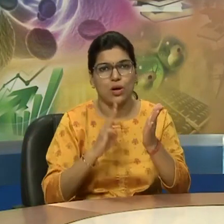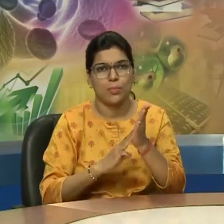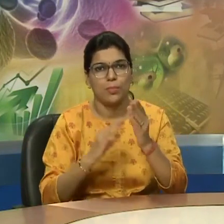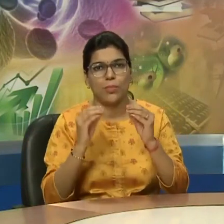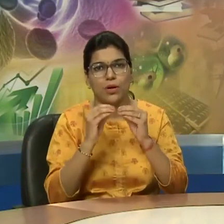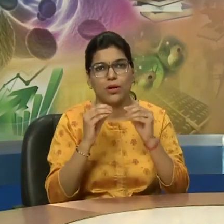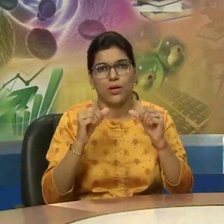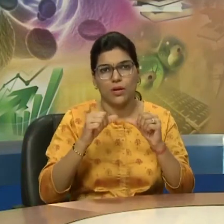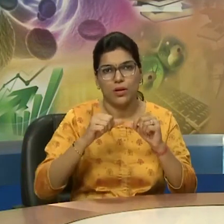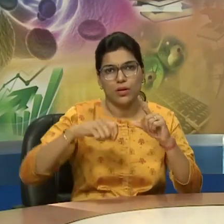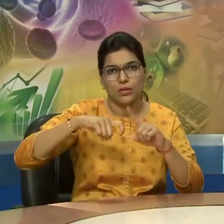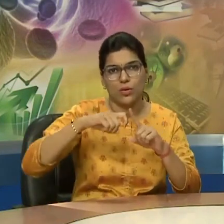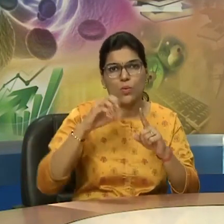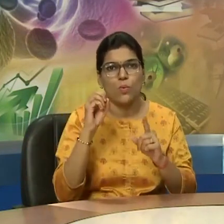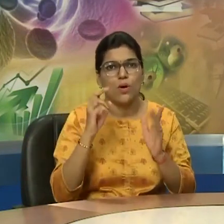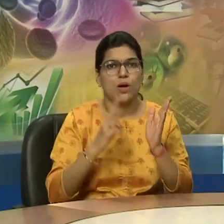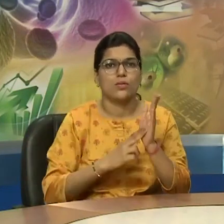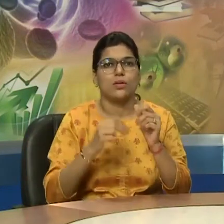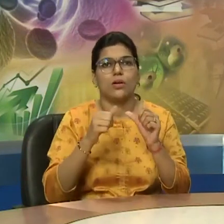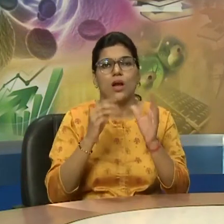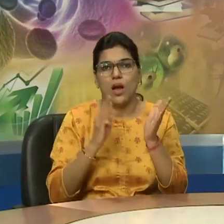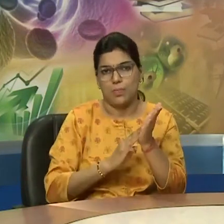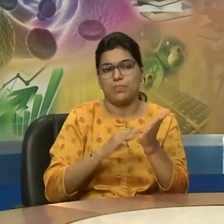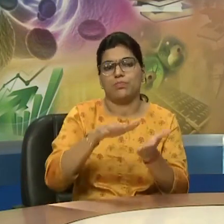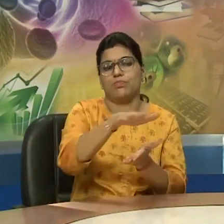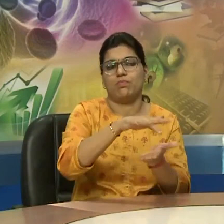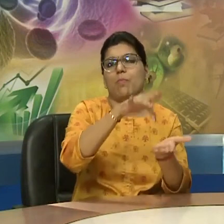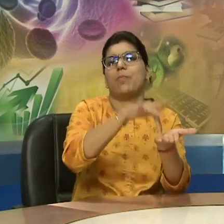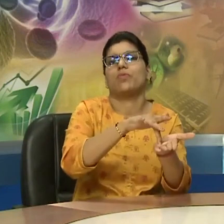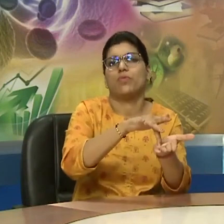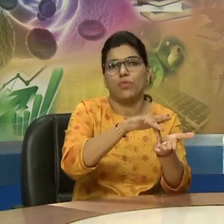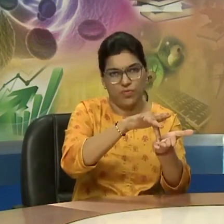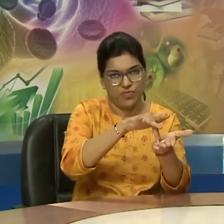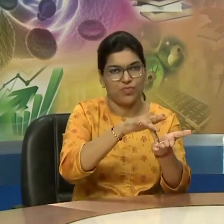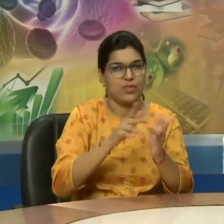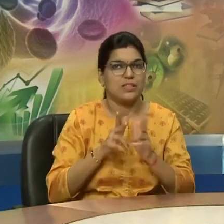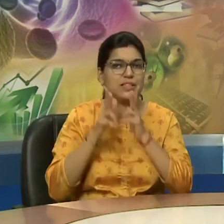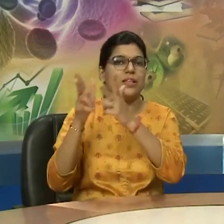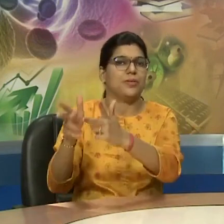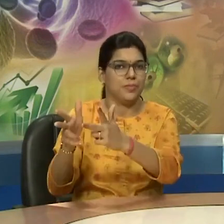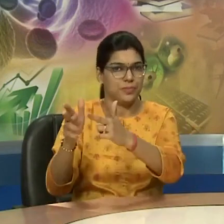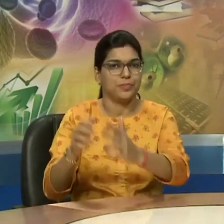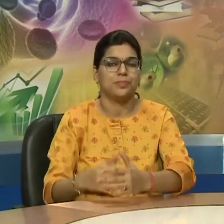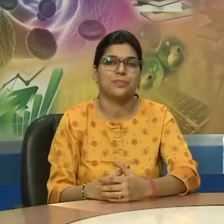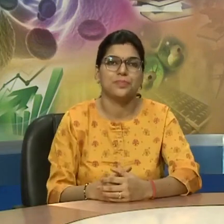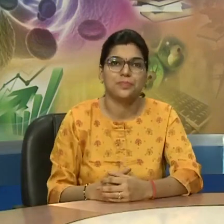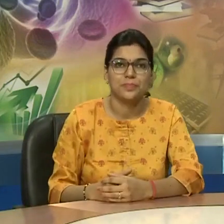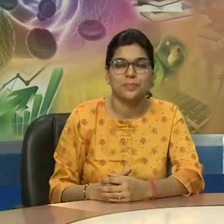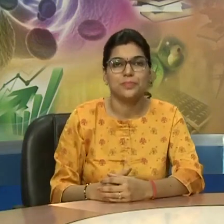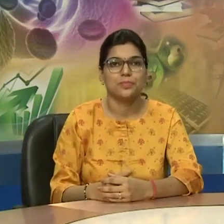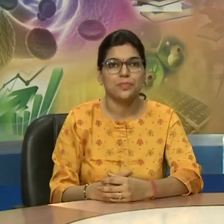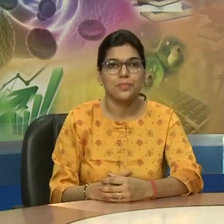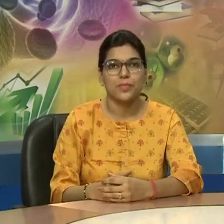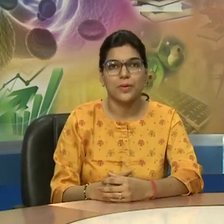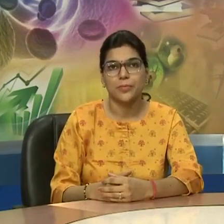died under the most tragic circumstances in Kumbakonam.